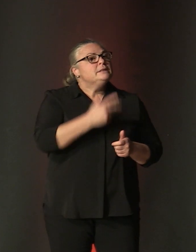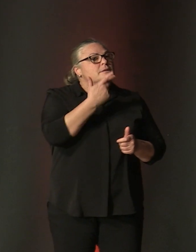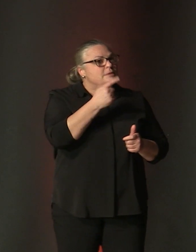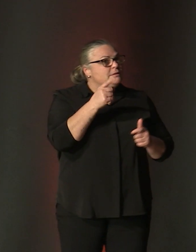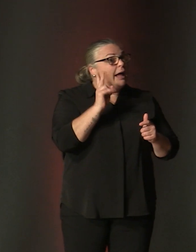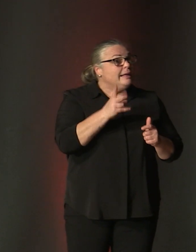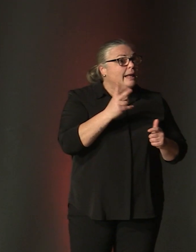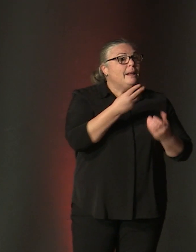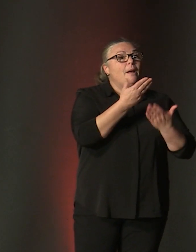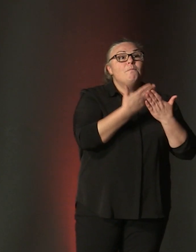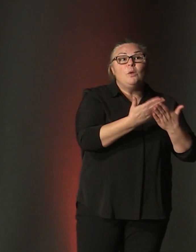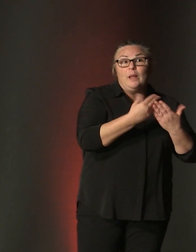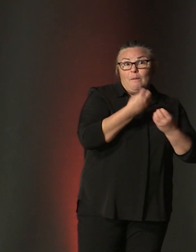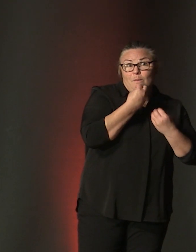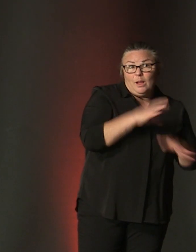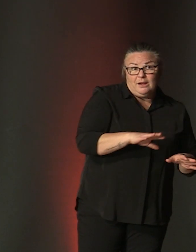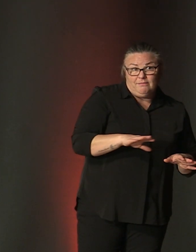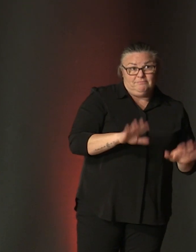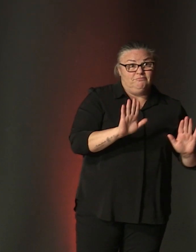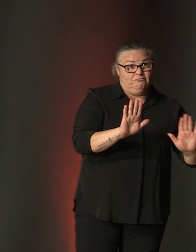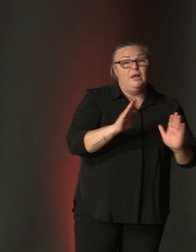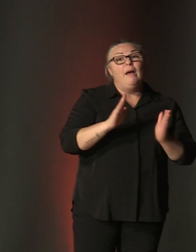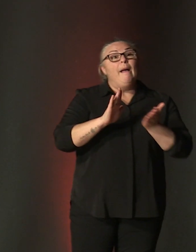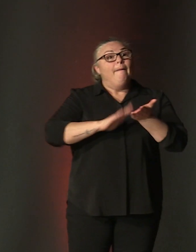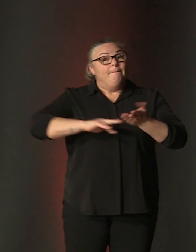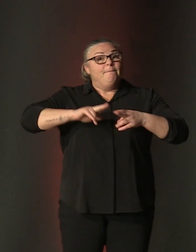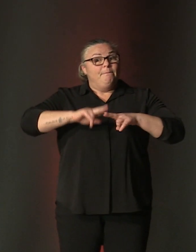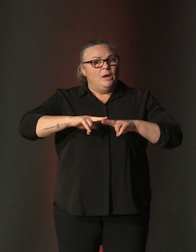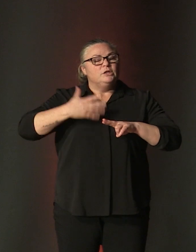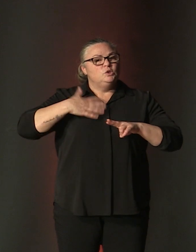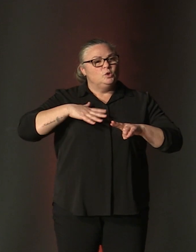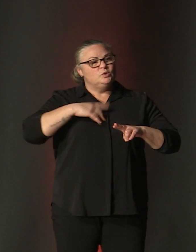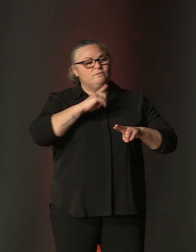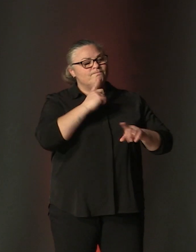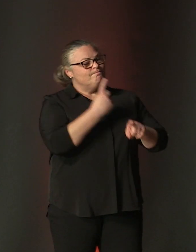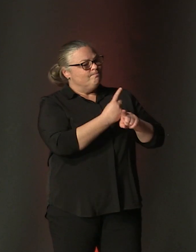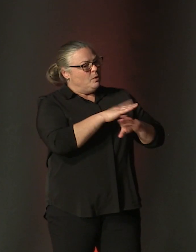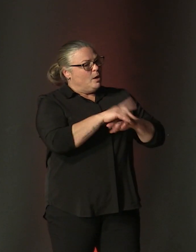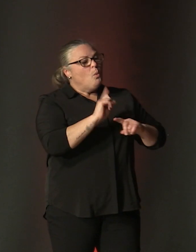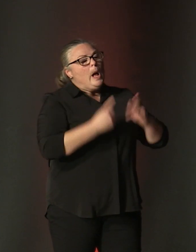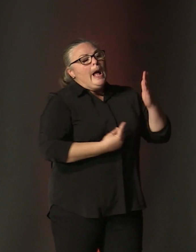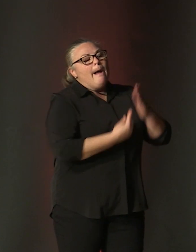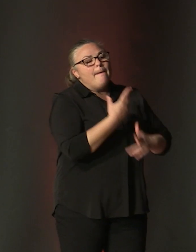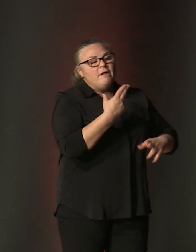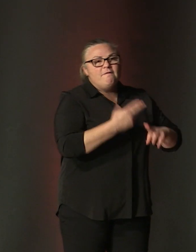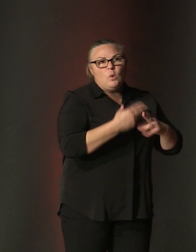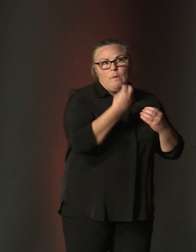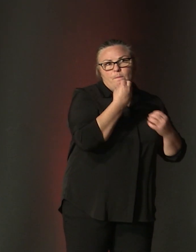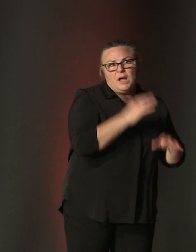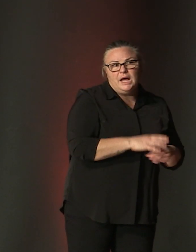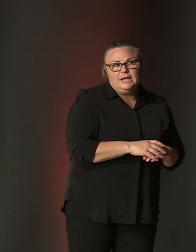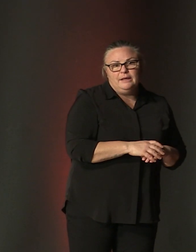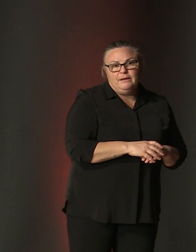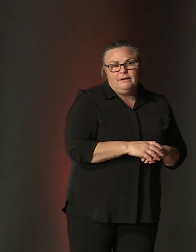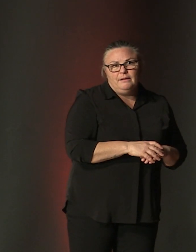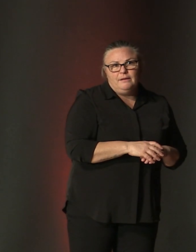example. Your parents are likely want to have a say in what happens in this birthday party. They wouldn't want you to do anything